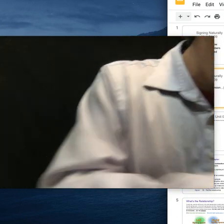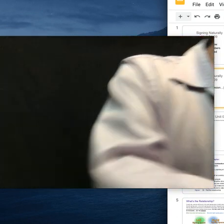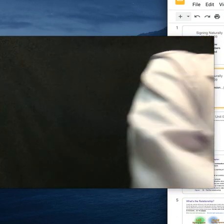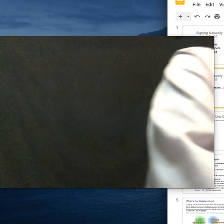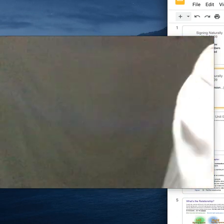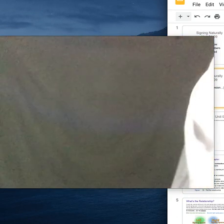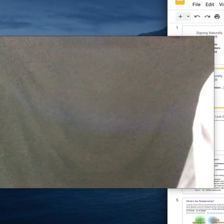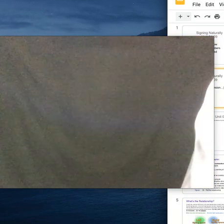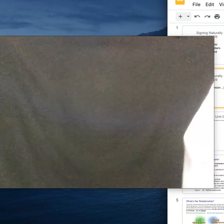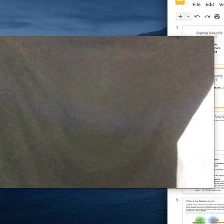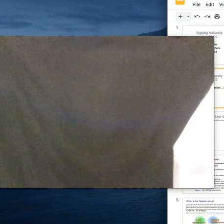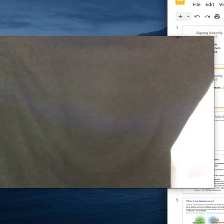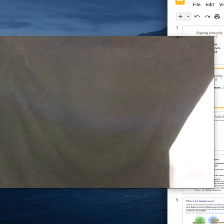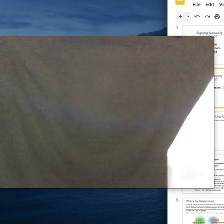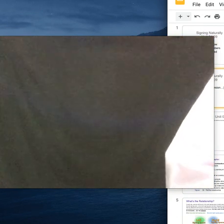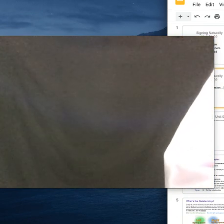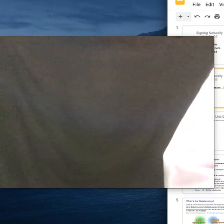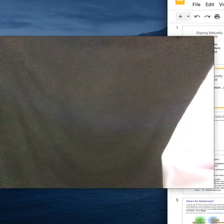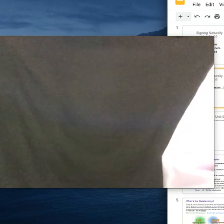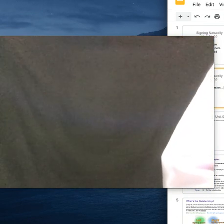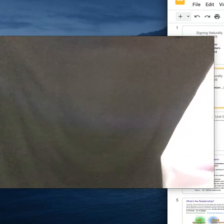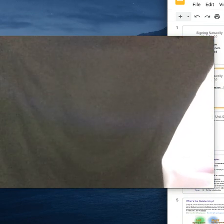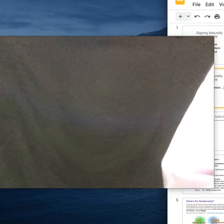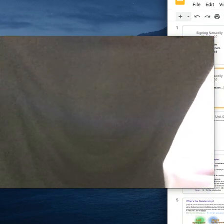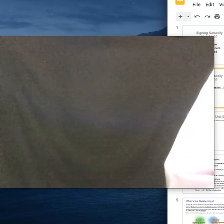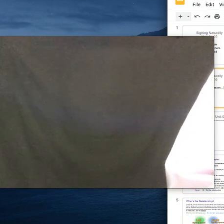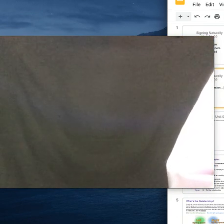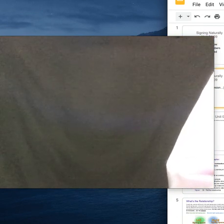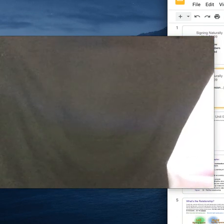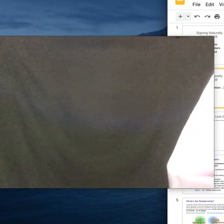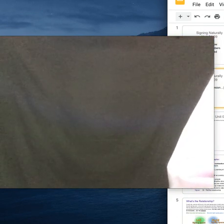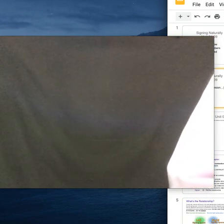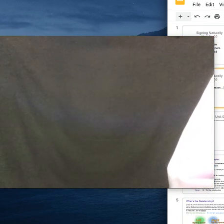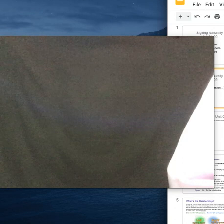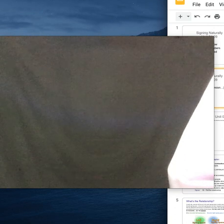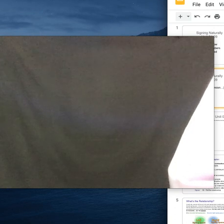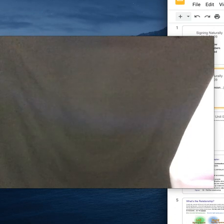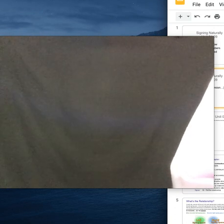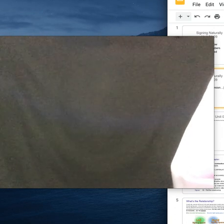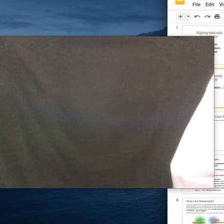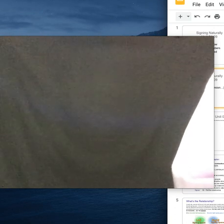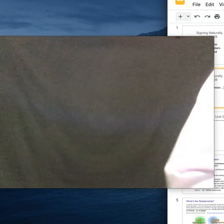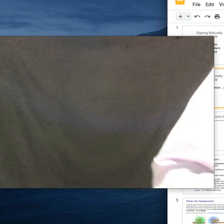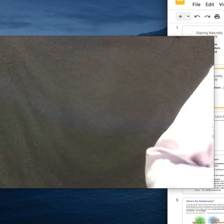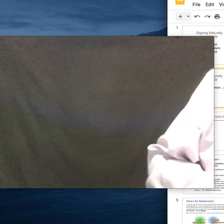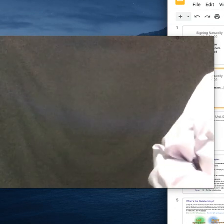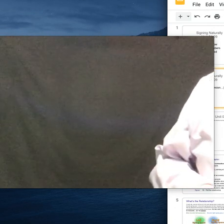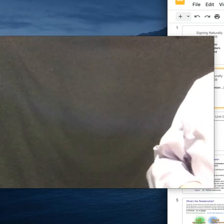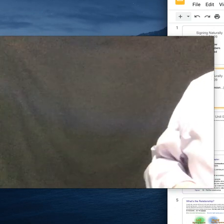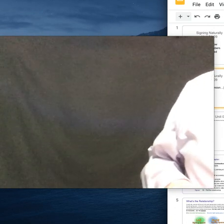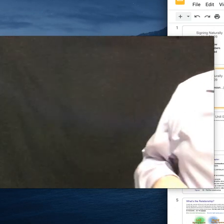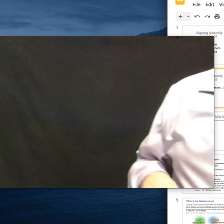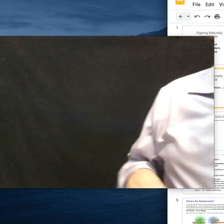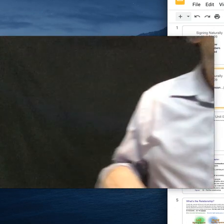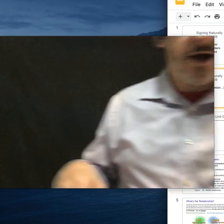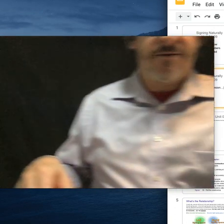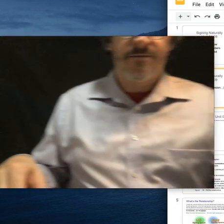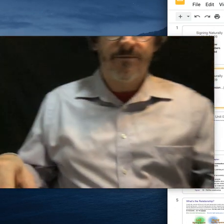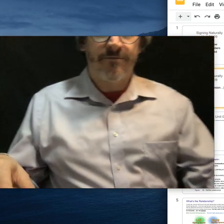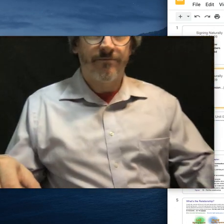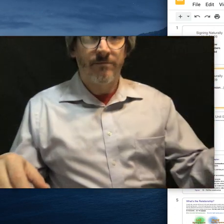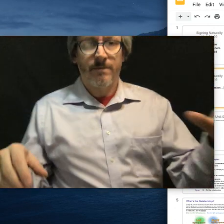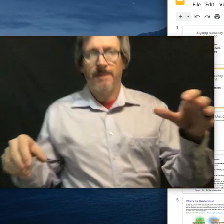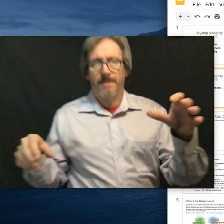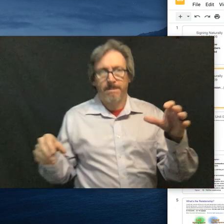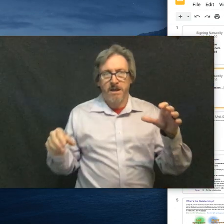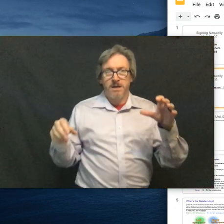Sorry, I need to plug this in because it's starting. The fan is getting loud because he's getting warm processing video. Okay.